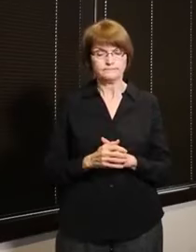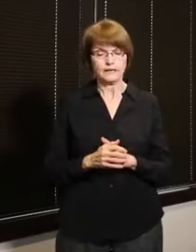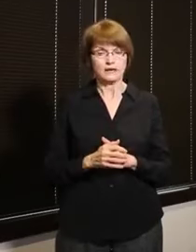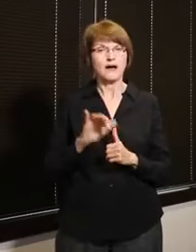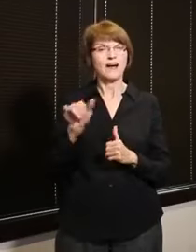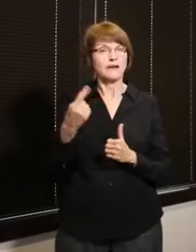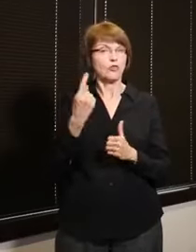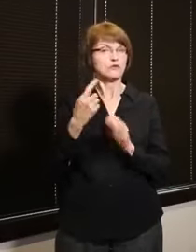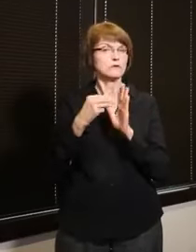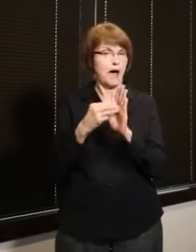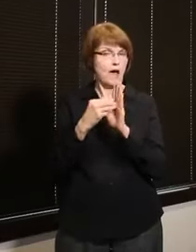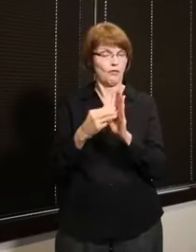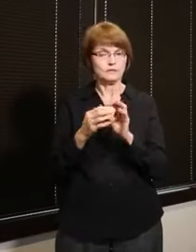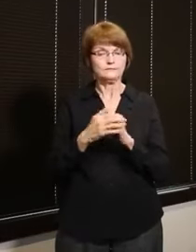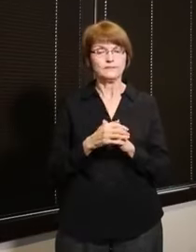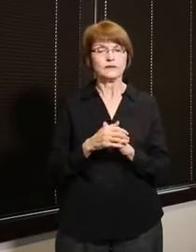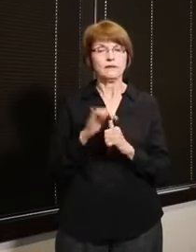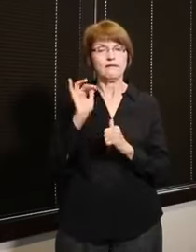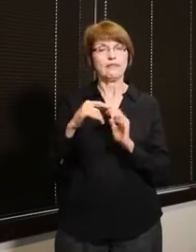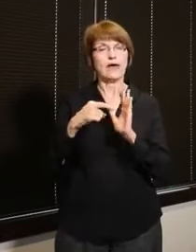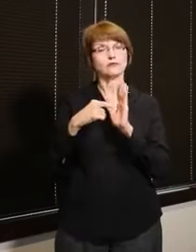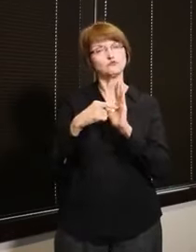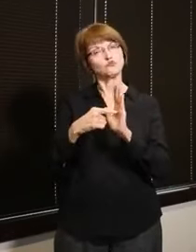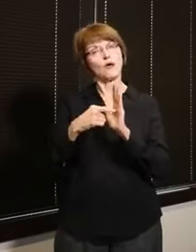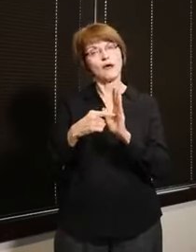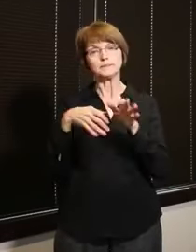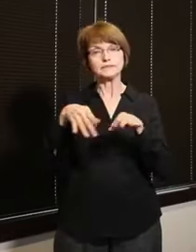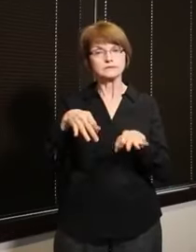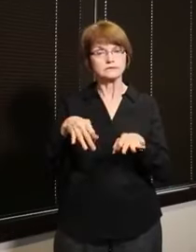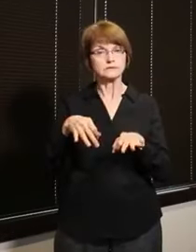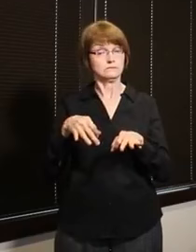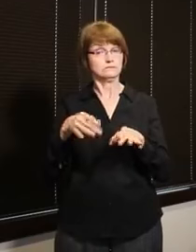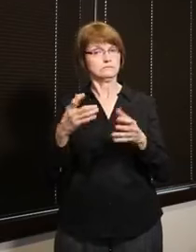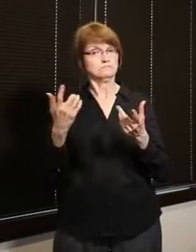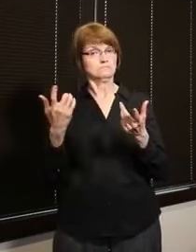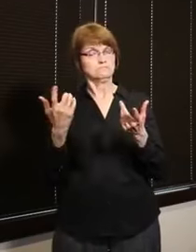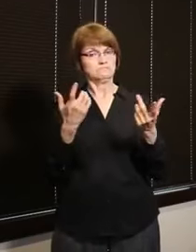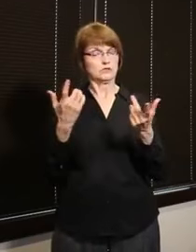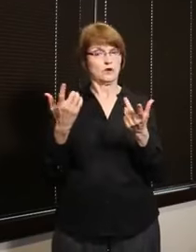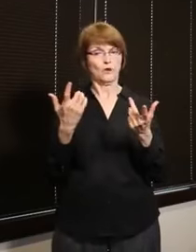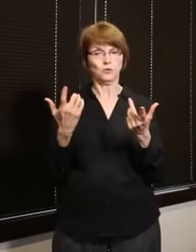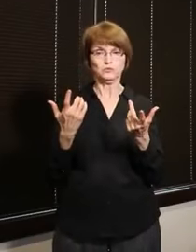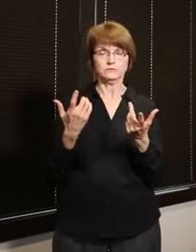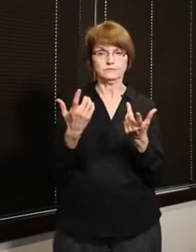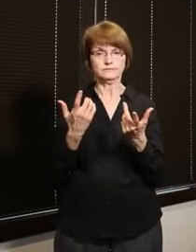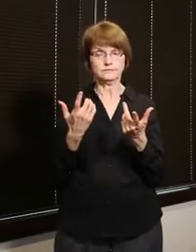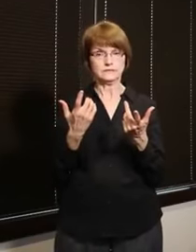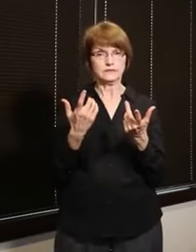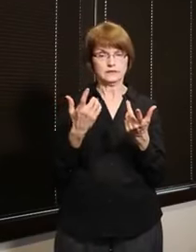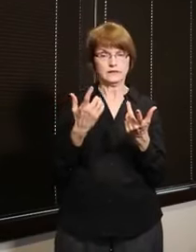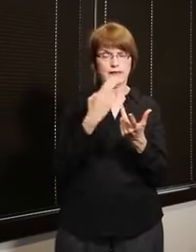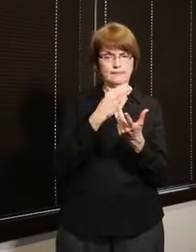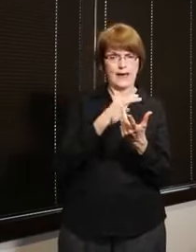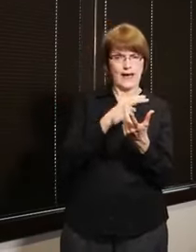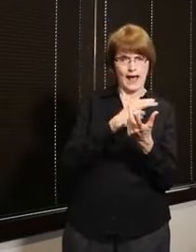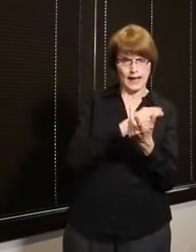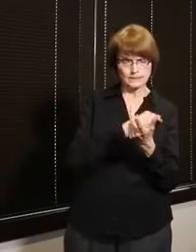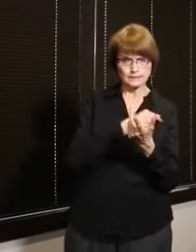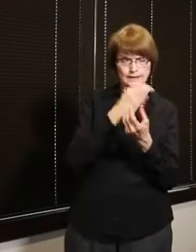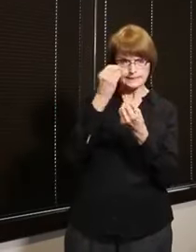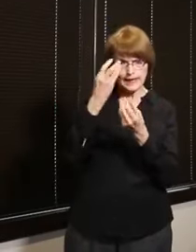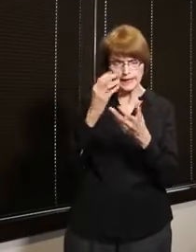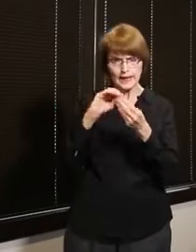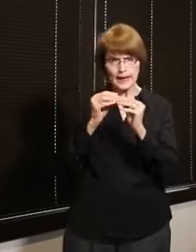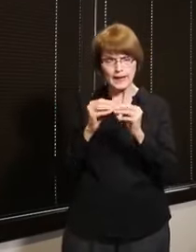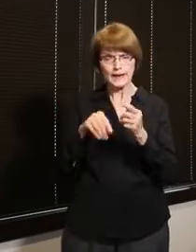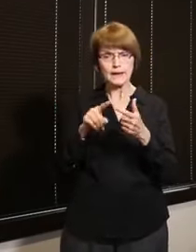to describe a little bit about this is what we do when we're looking at our hospitalization data, when we're